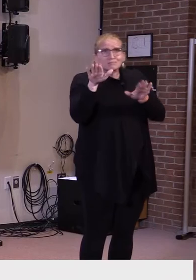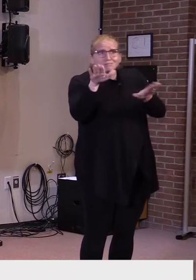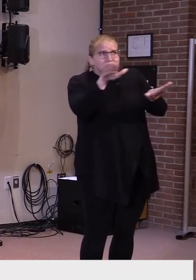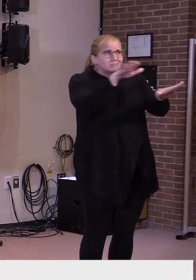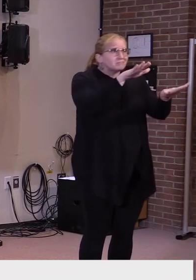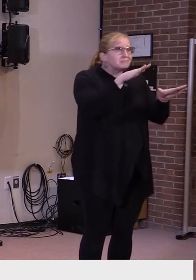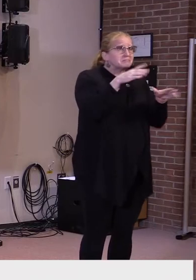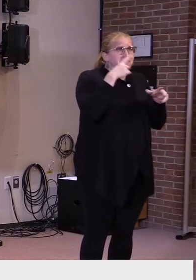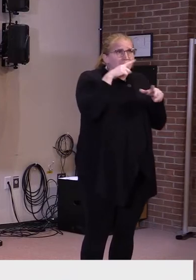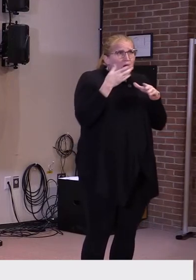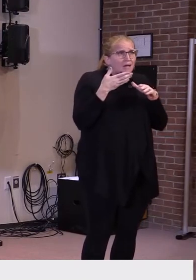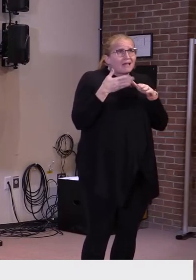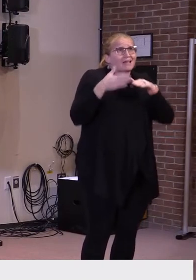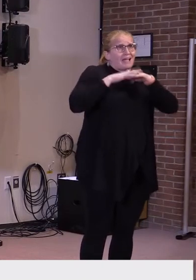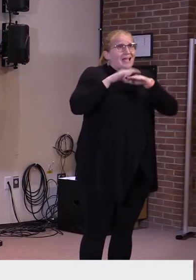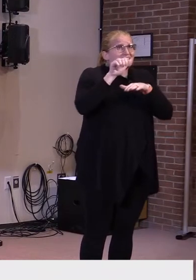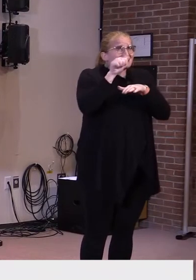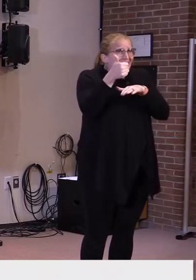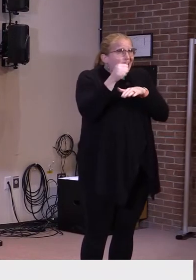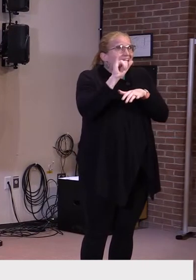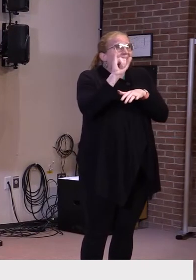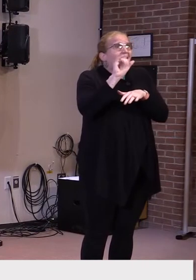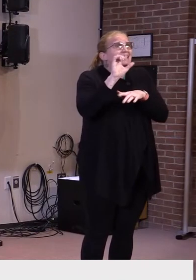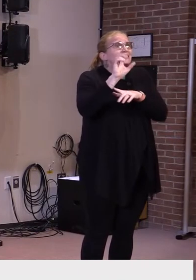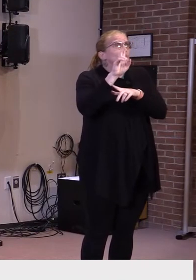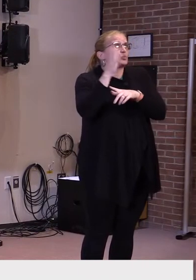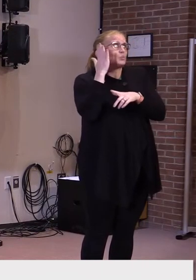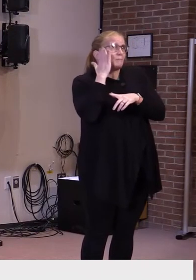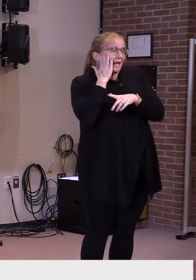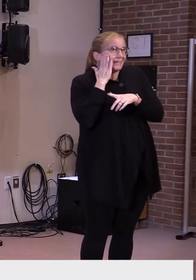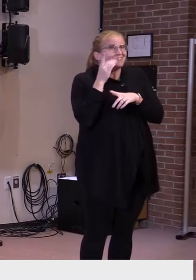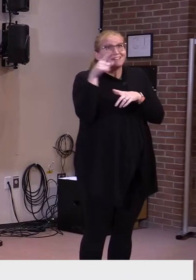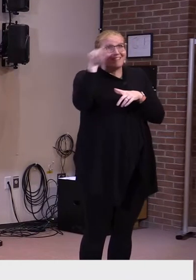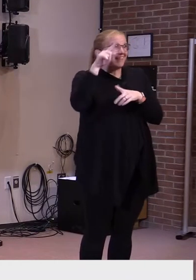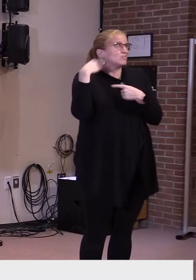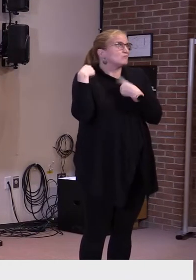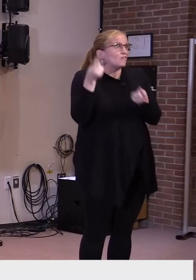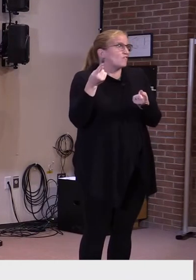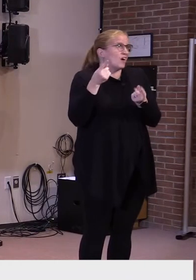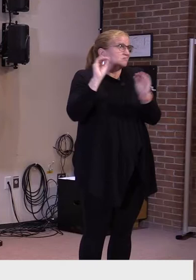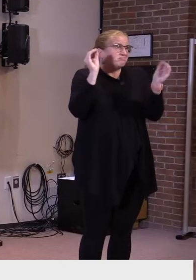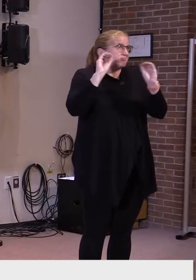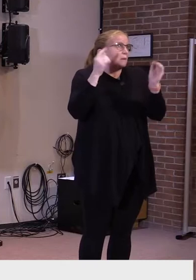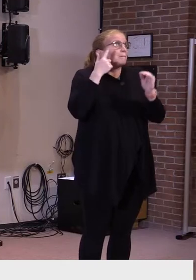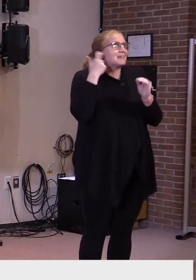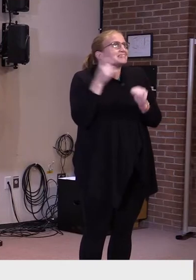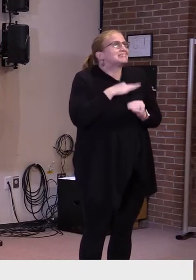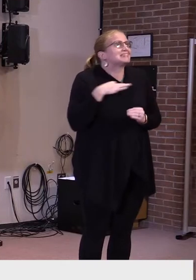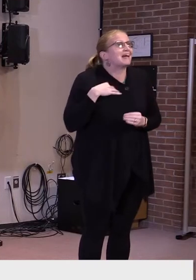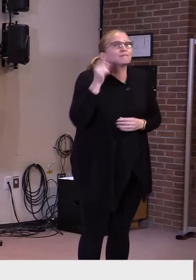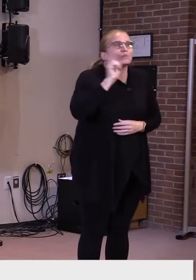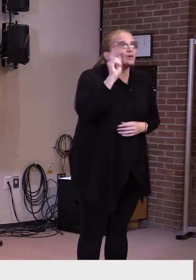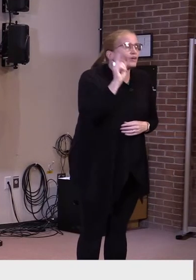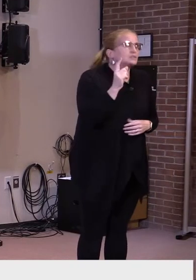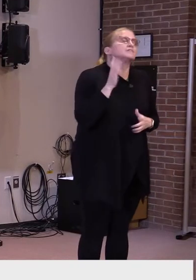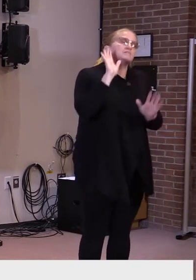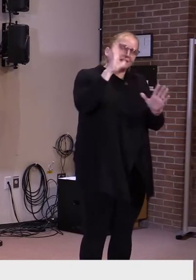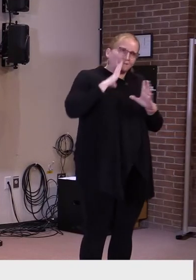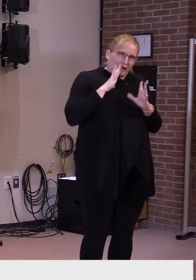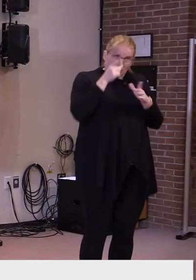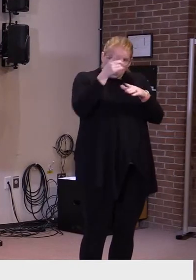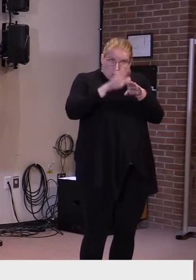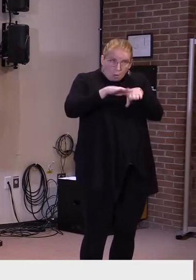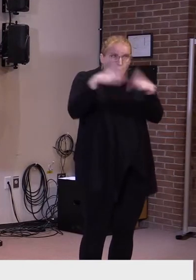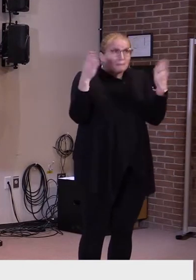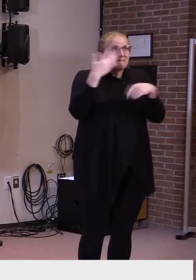additional ICU beds that they haven't been able to staff. We will provide financial assistance to help